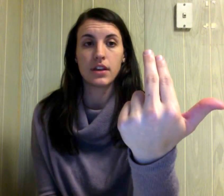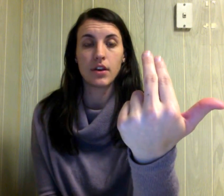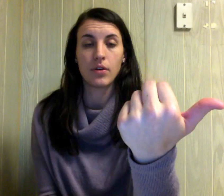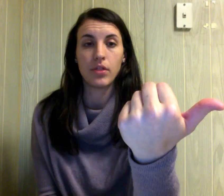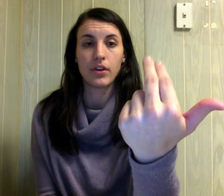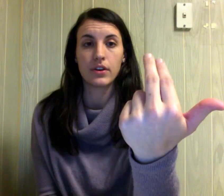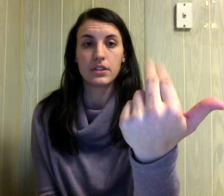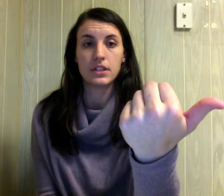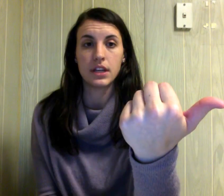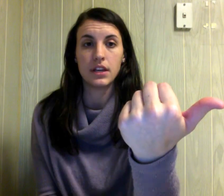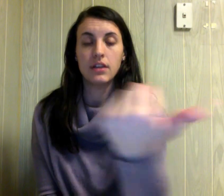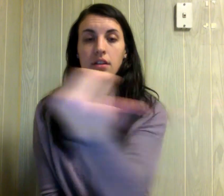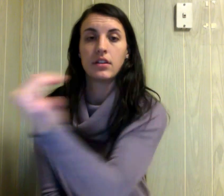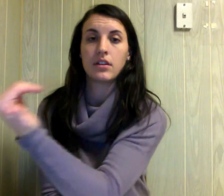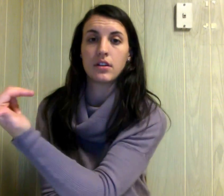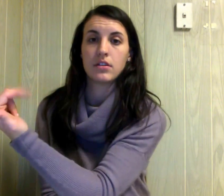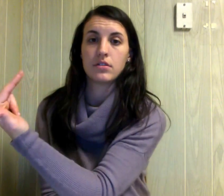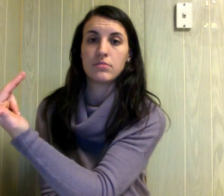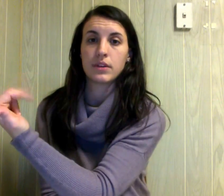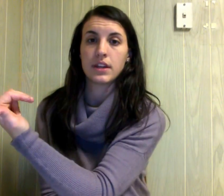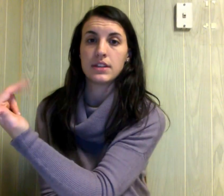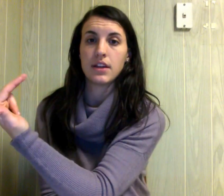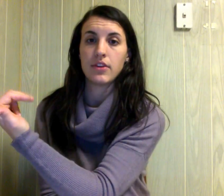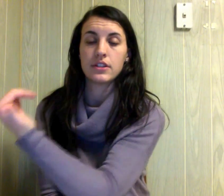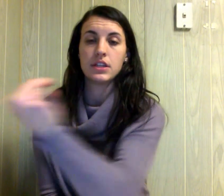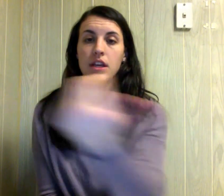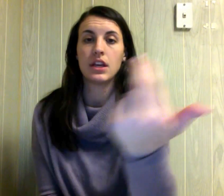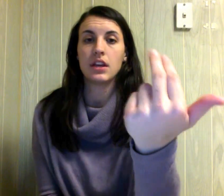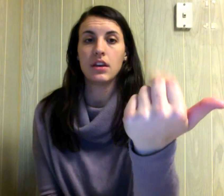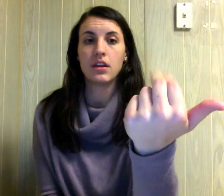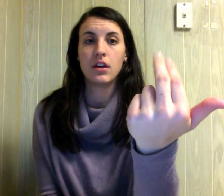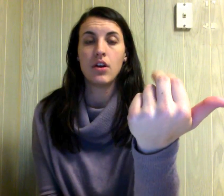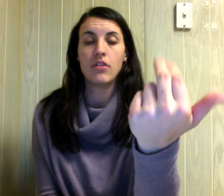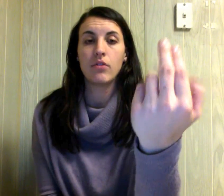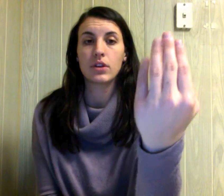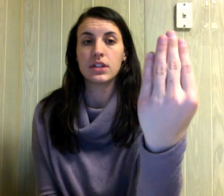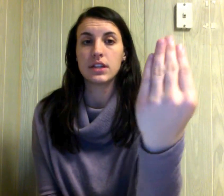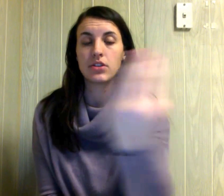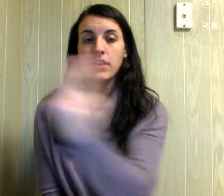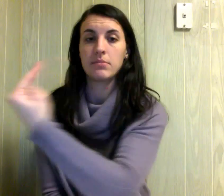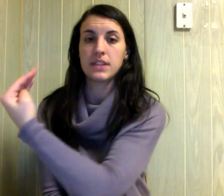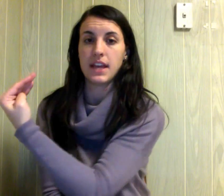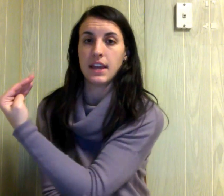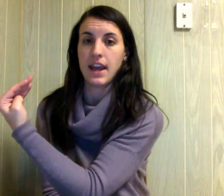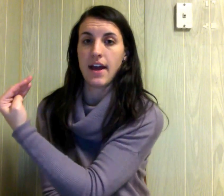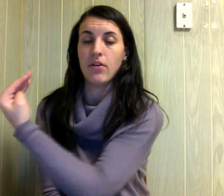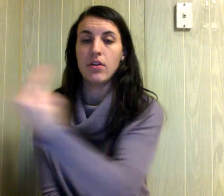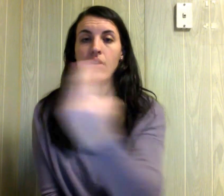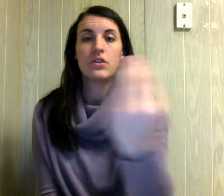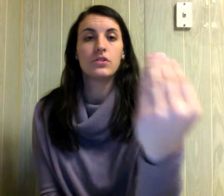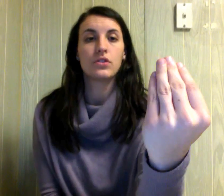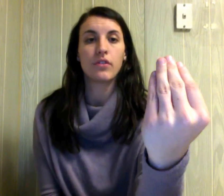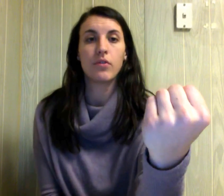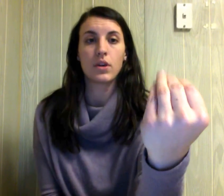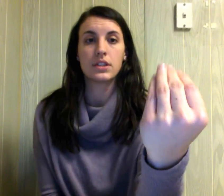go 13. Just bring that down, 13. 14 is your thumbs in now. So